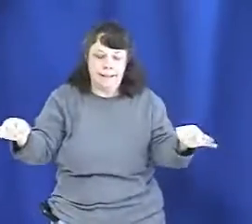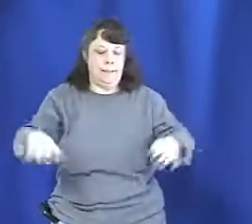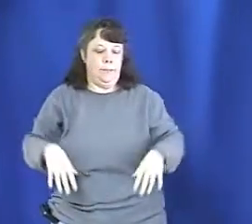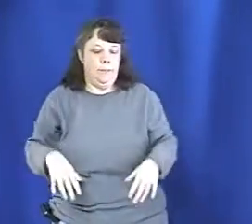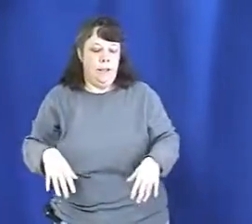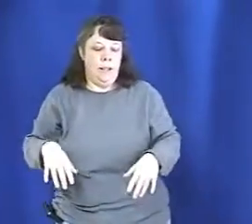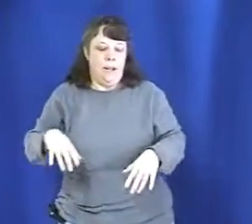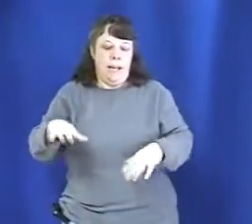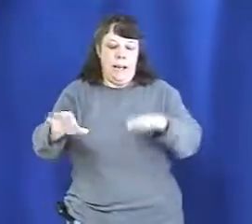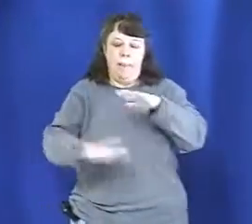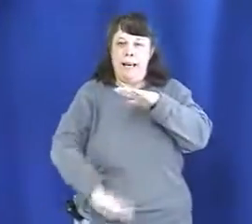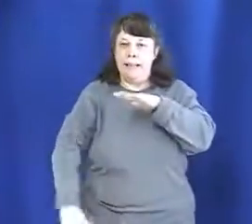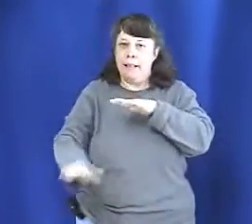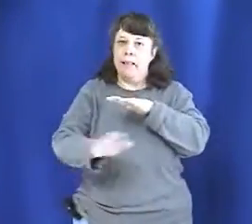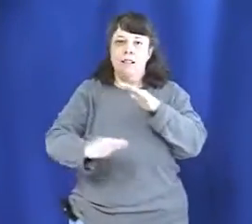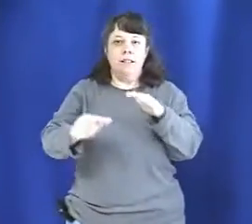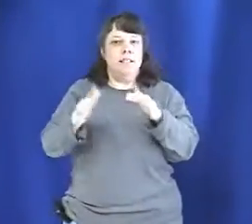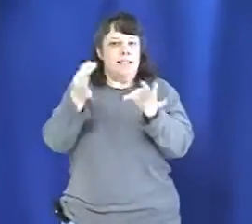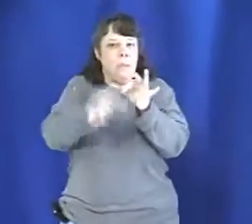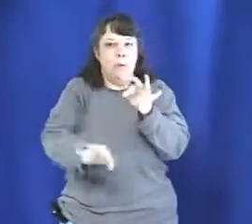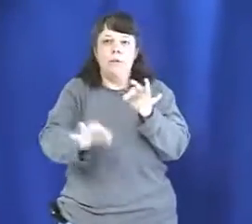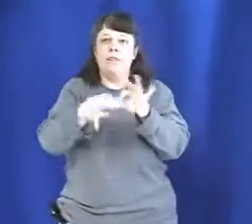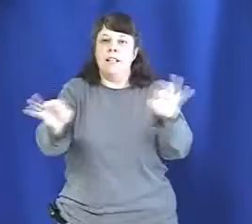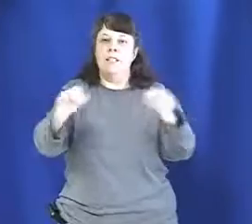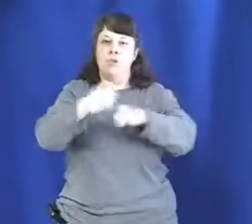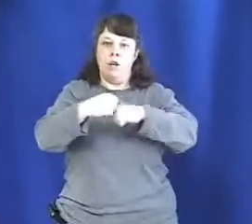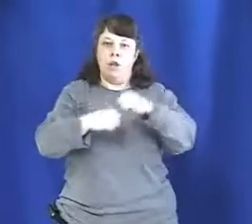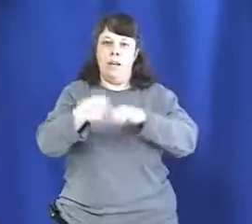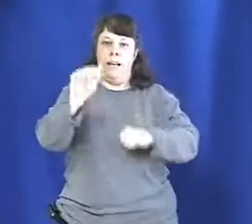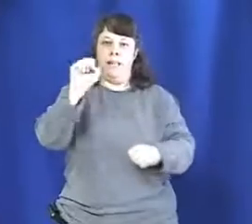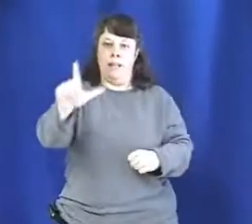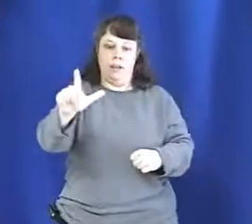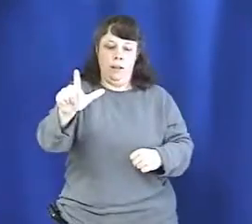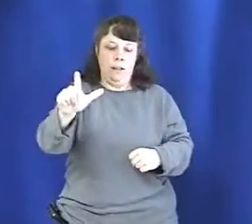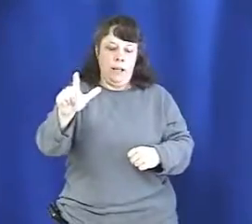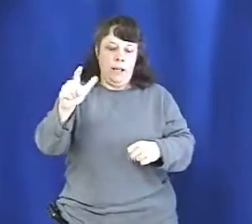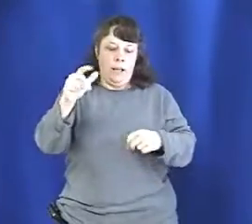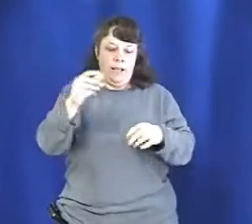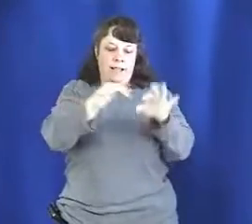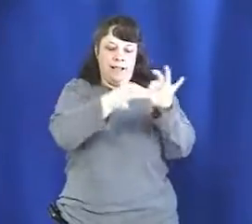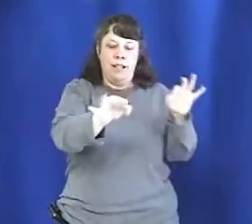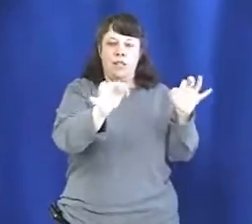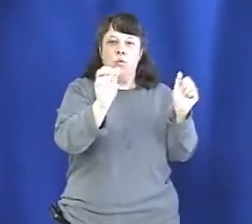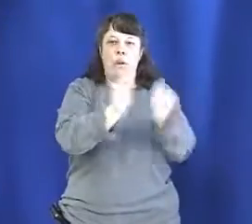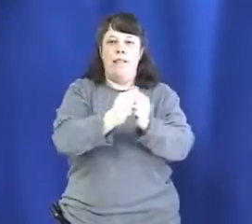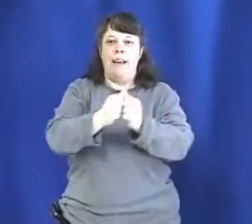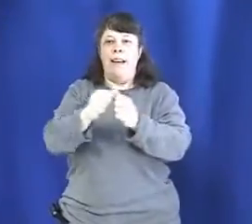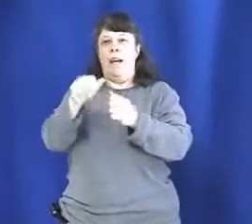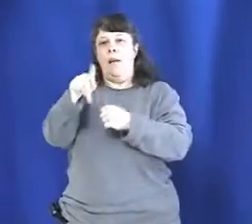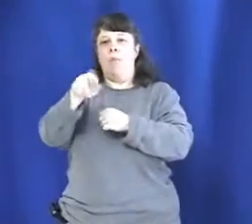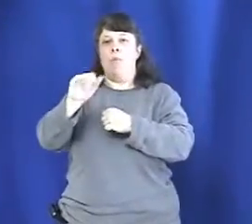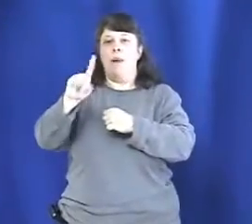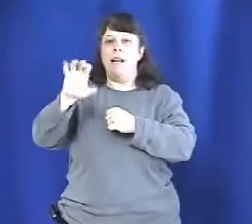sentences. A basic, simple sentence structure in ASL is a sentence with a